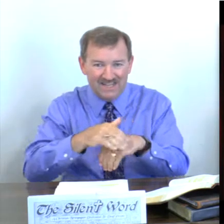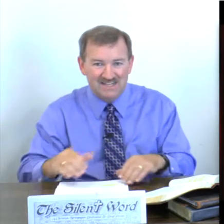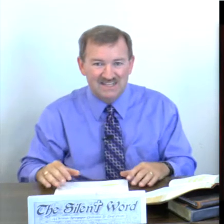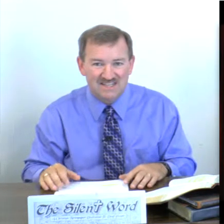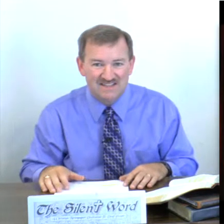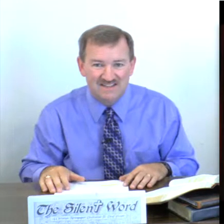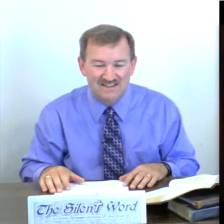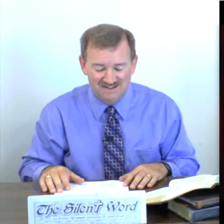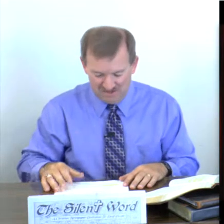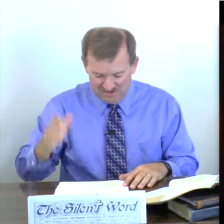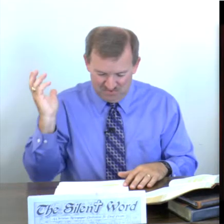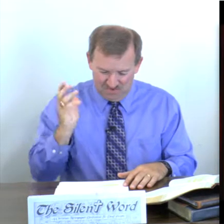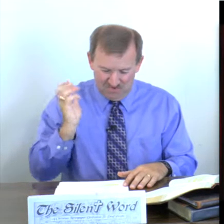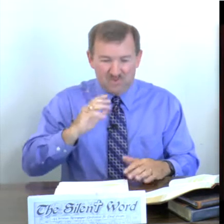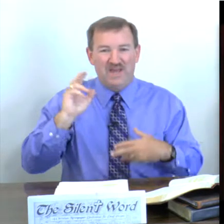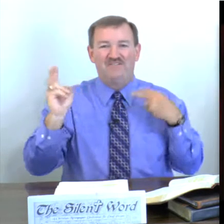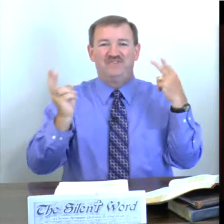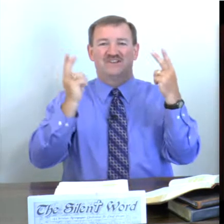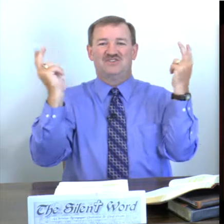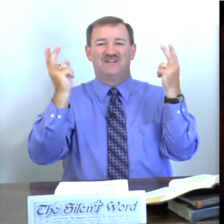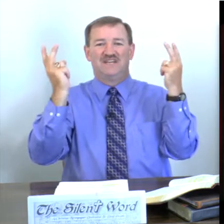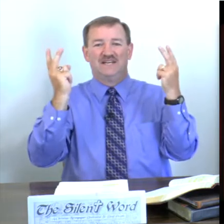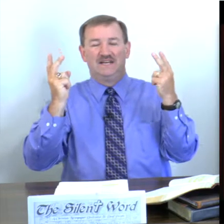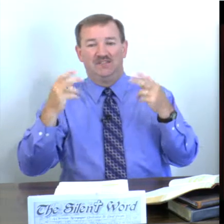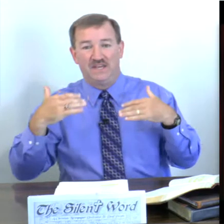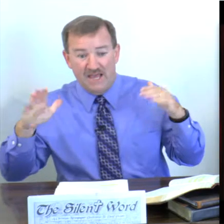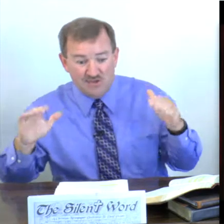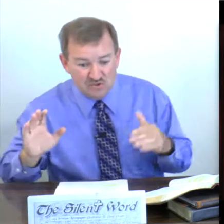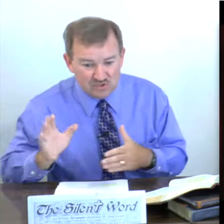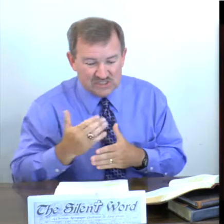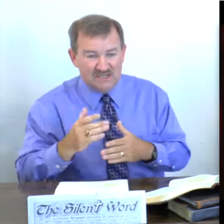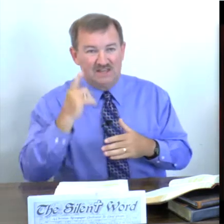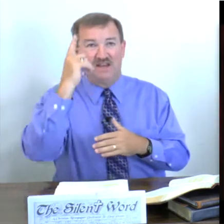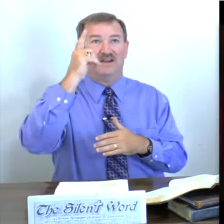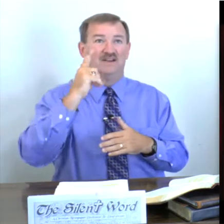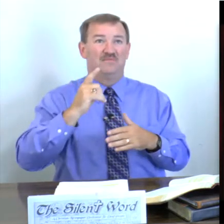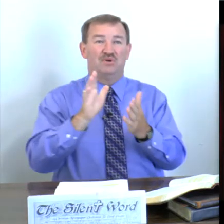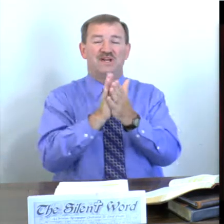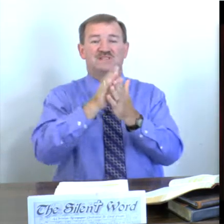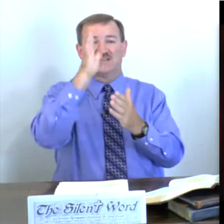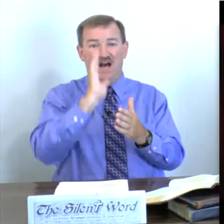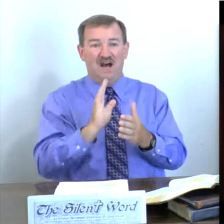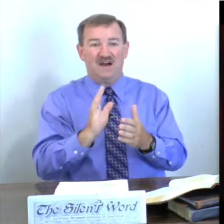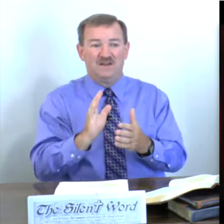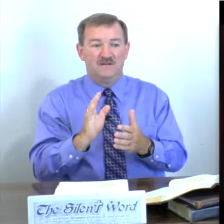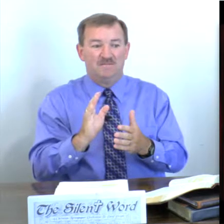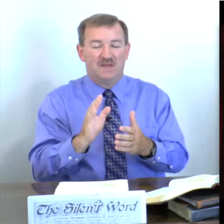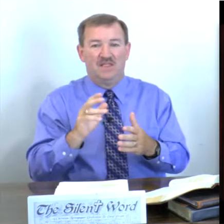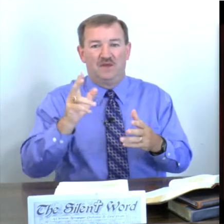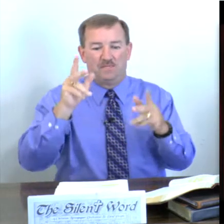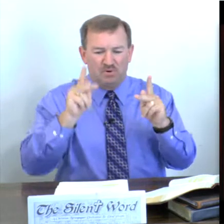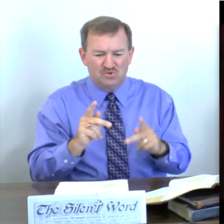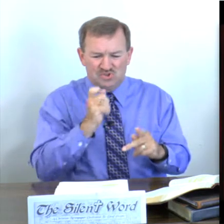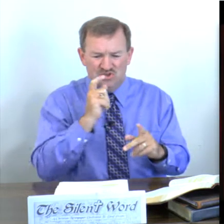night." Whew, we have victory. The angels sing there. Praise God. The person who